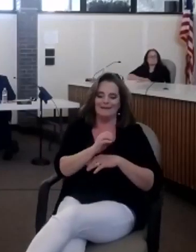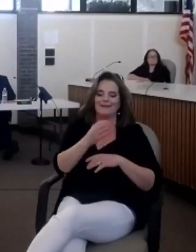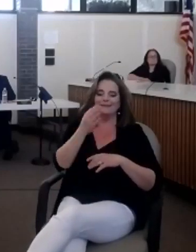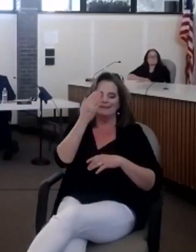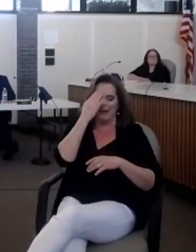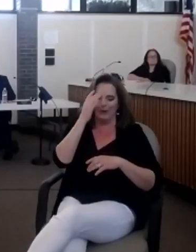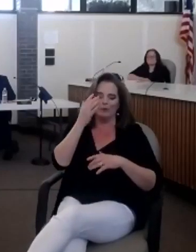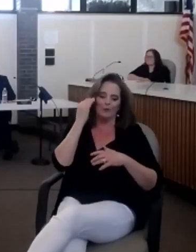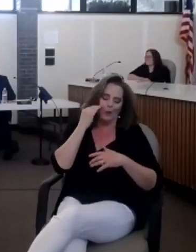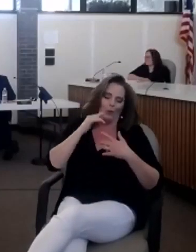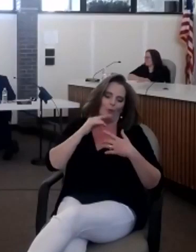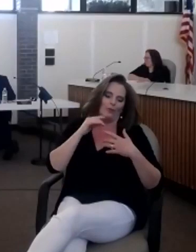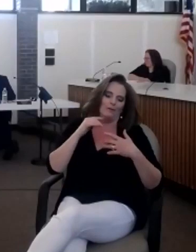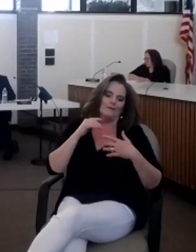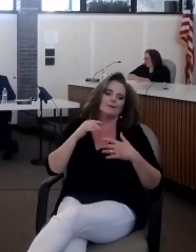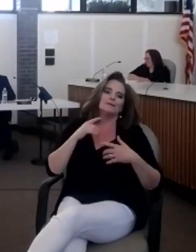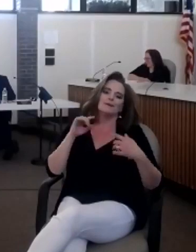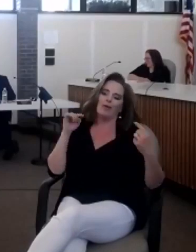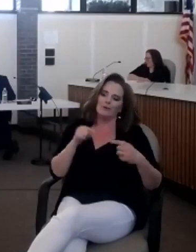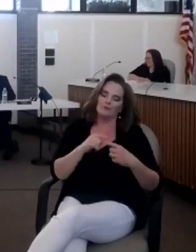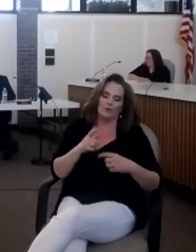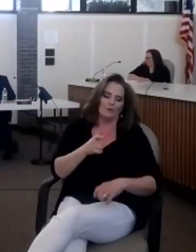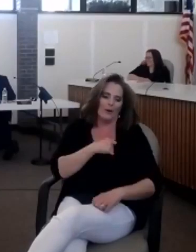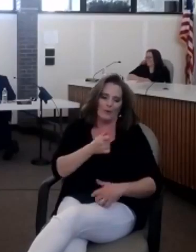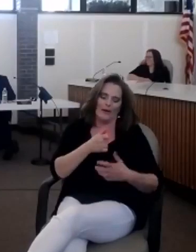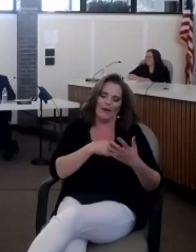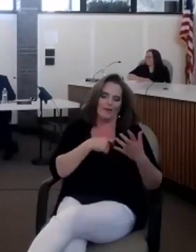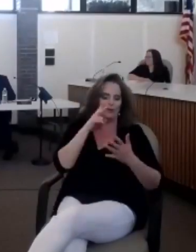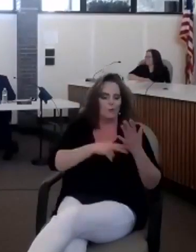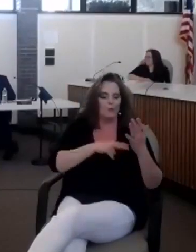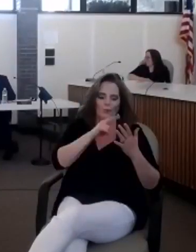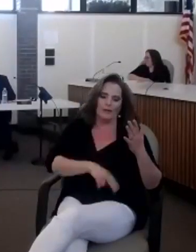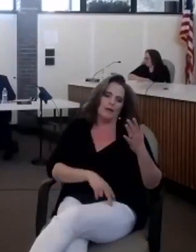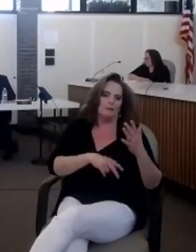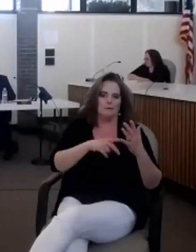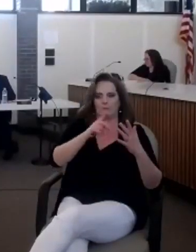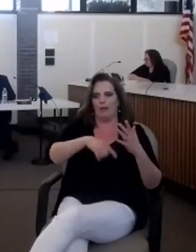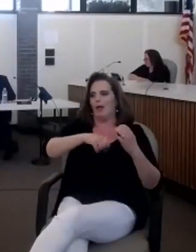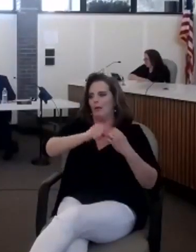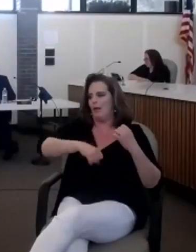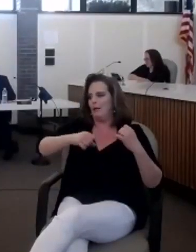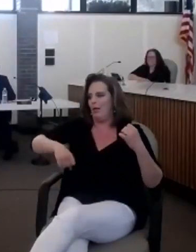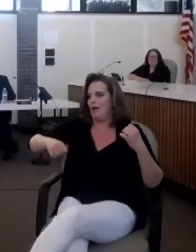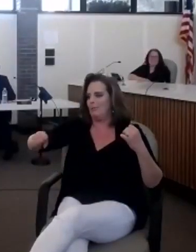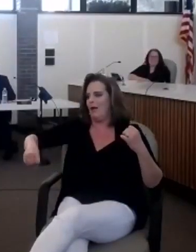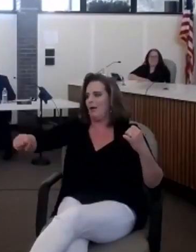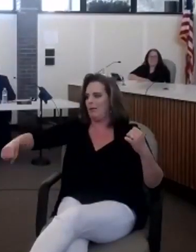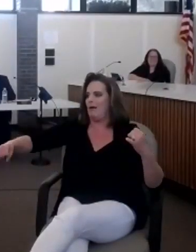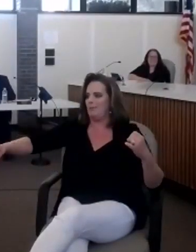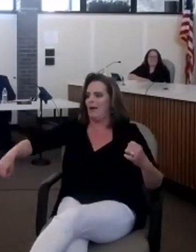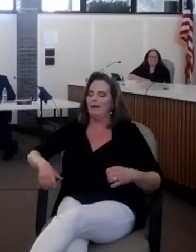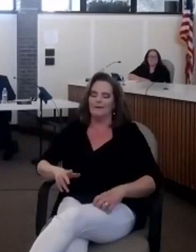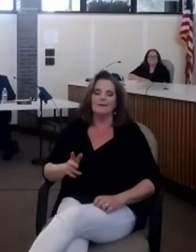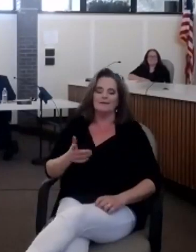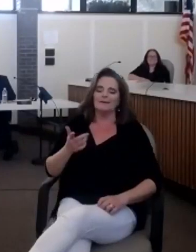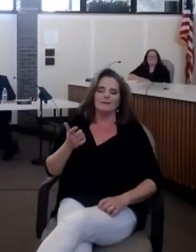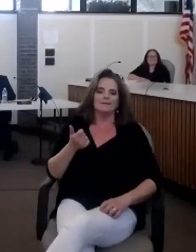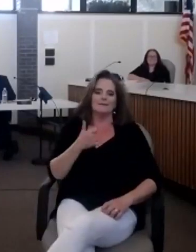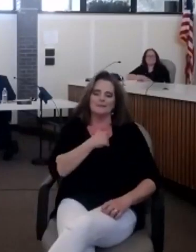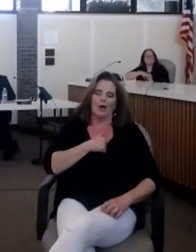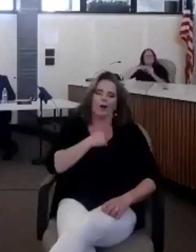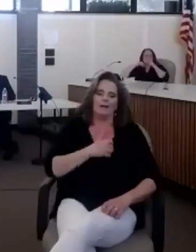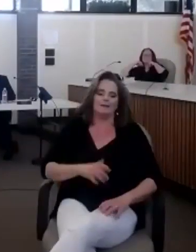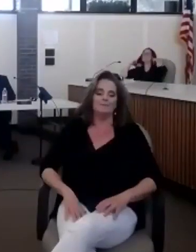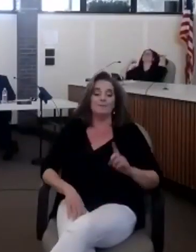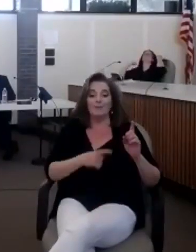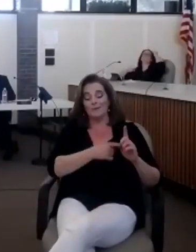that Rob, Mike, and I had to go through all last year when we had to read Don The Young whole thing. resolution. Yeah. This one was